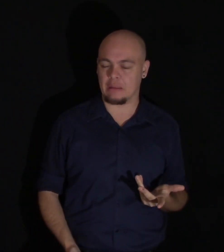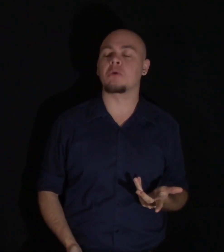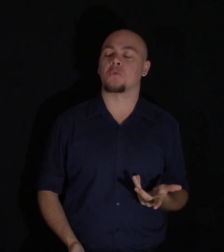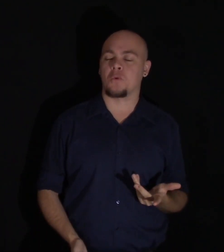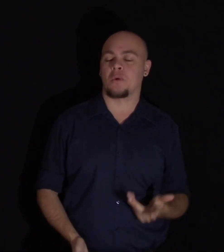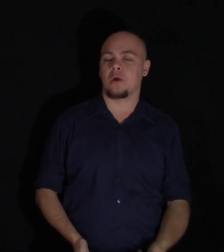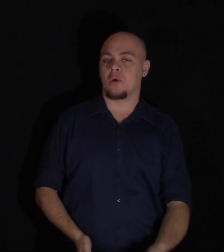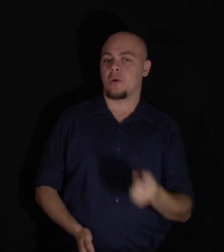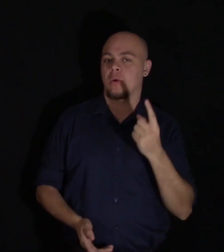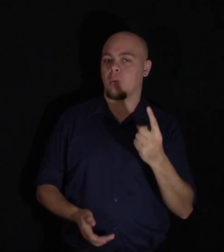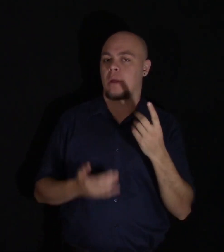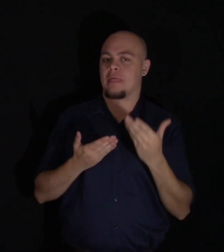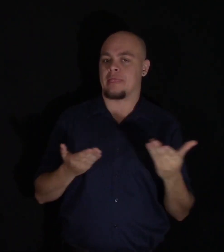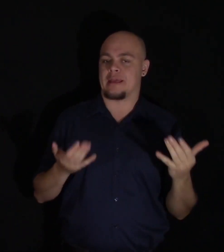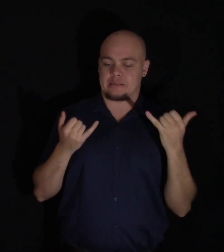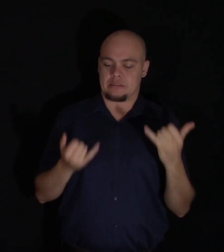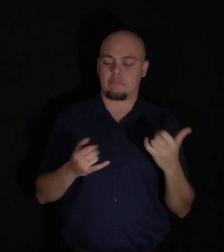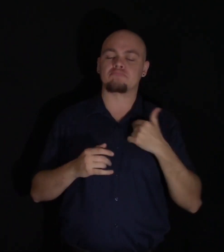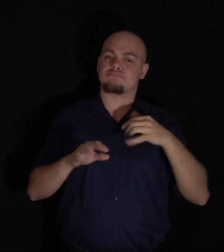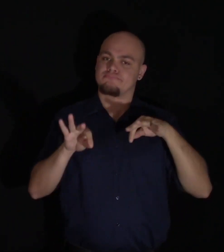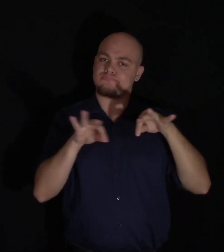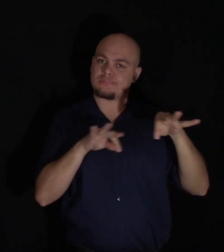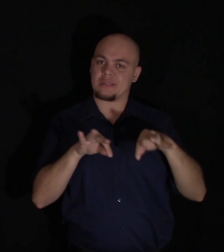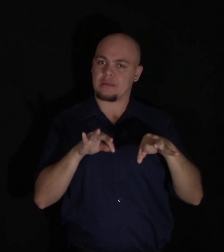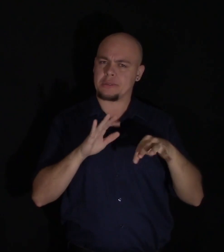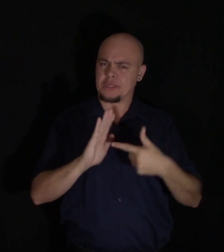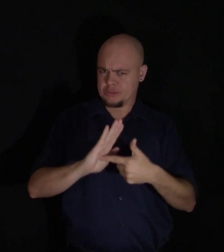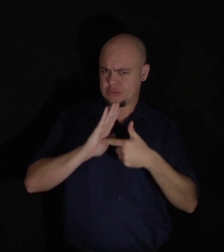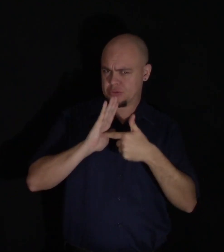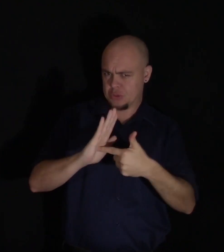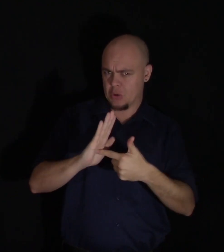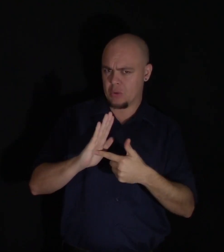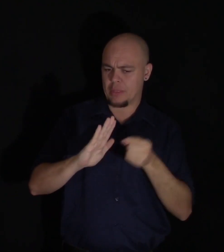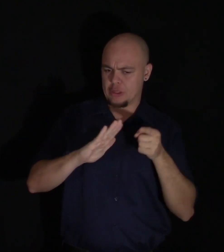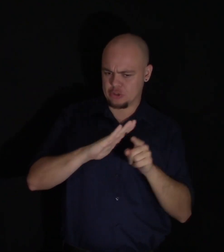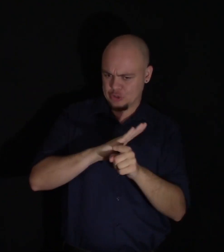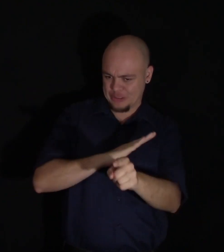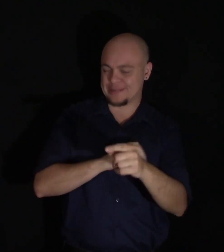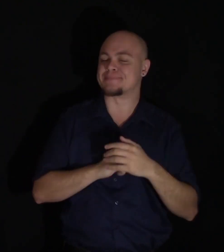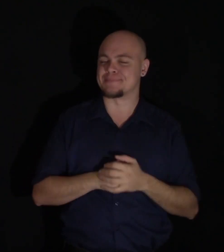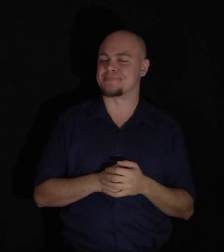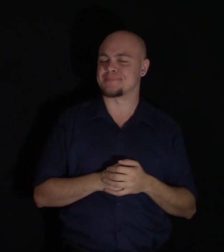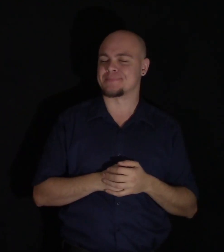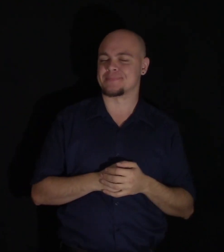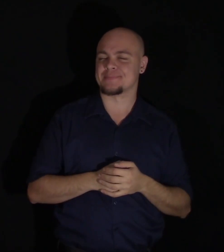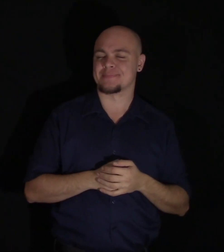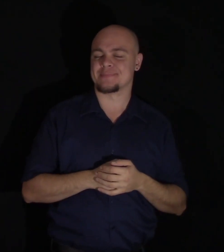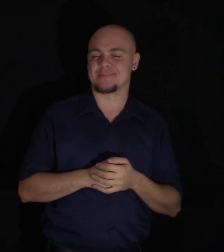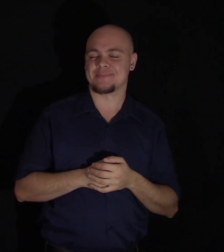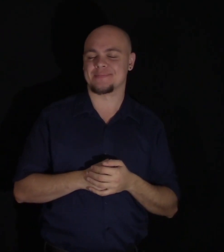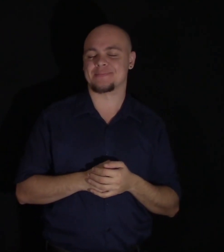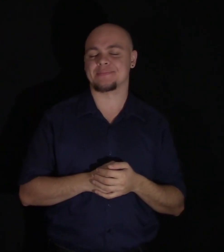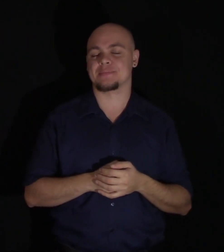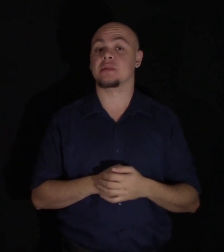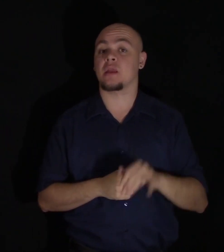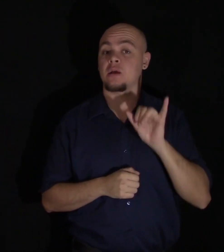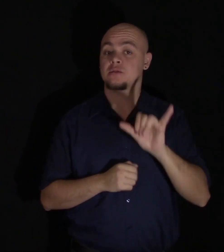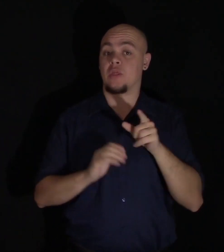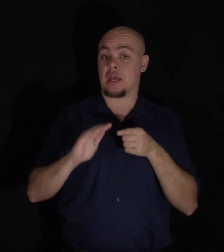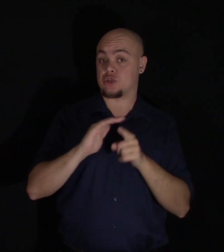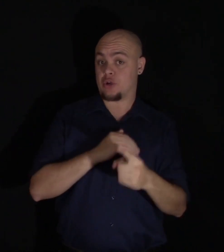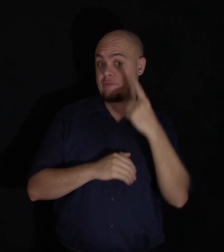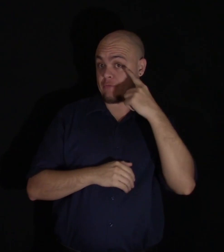one of the things I'd do today is take you through, and show you what this journey looks like. To me, that journey looks